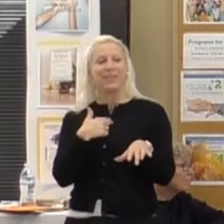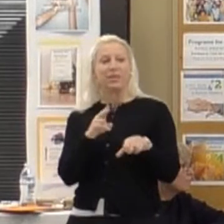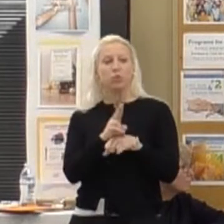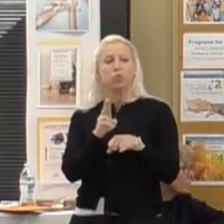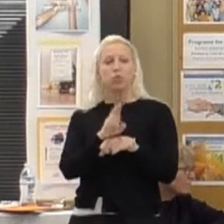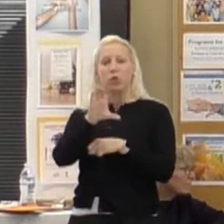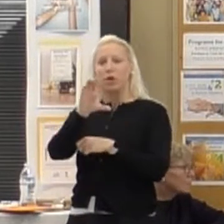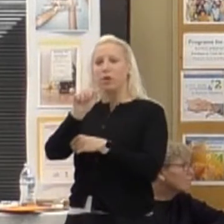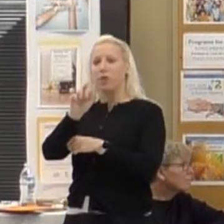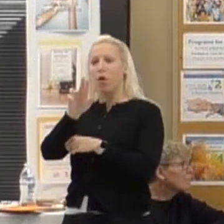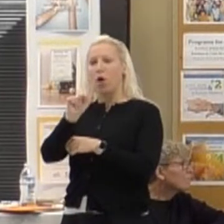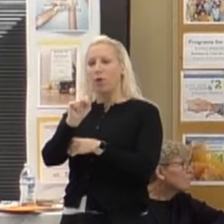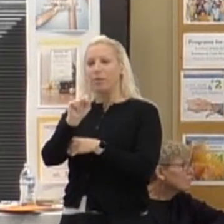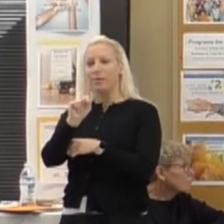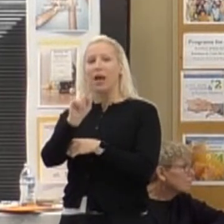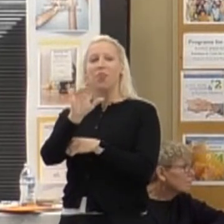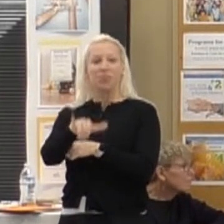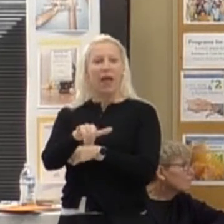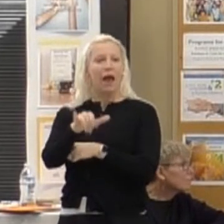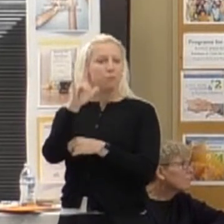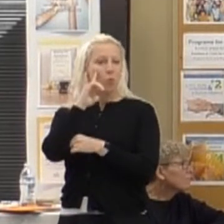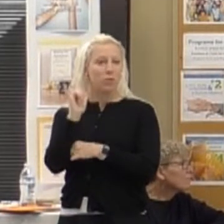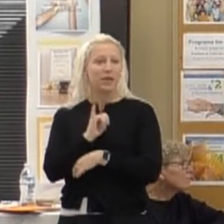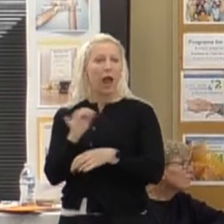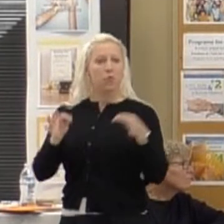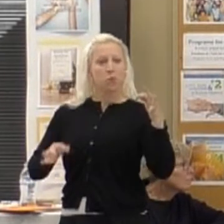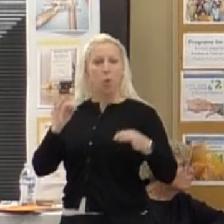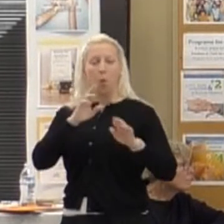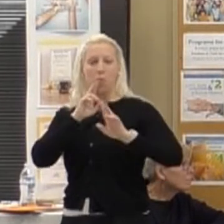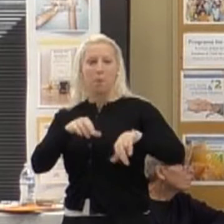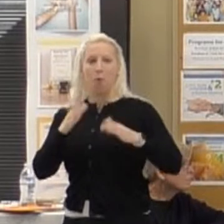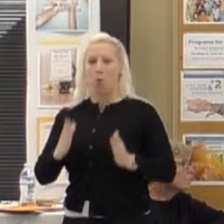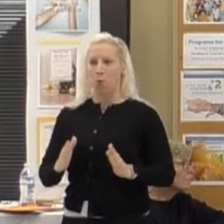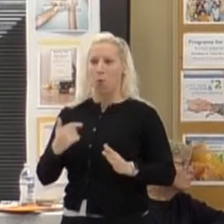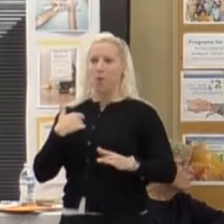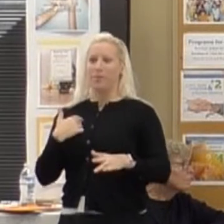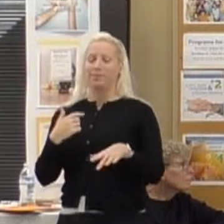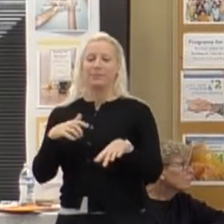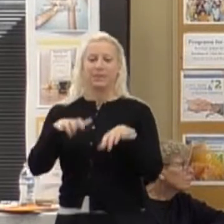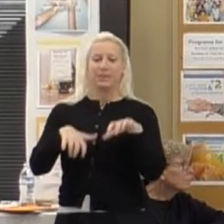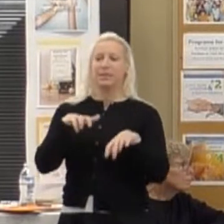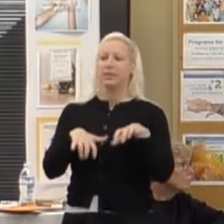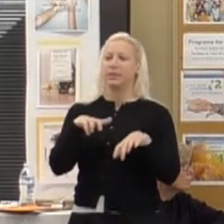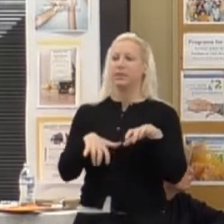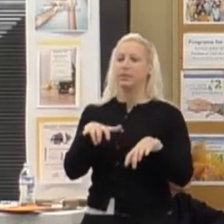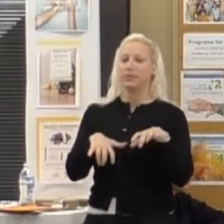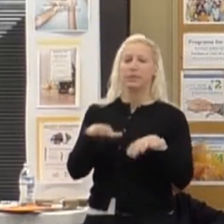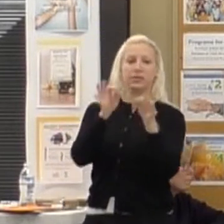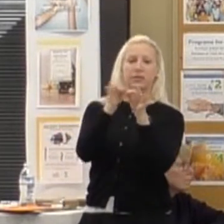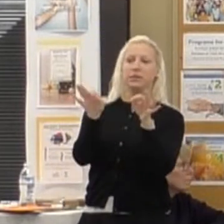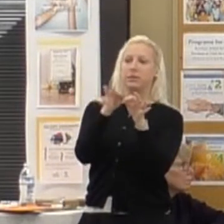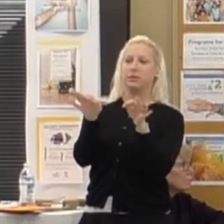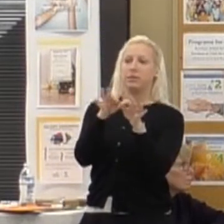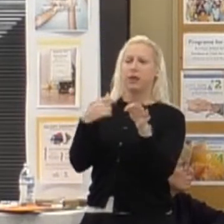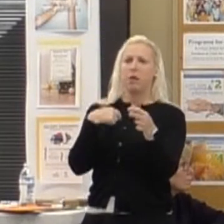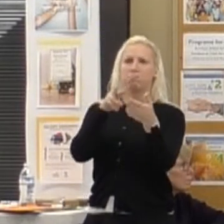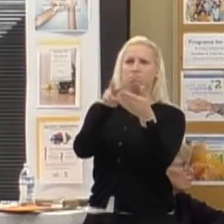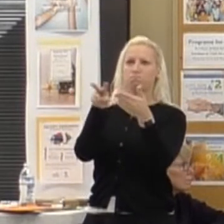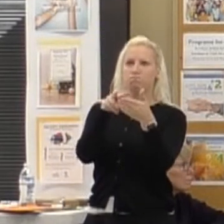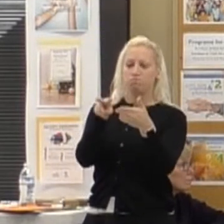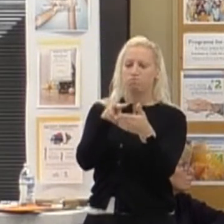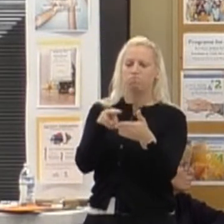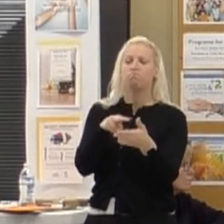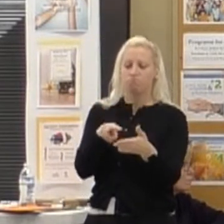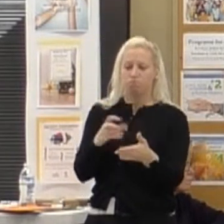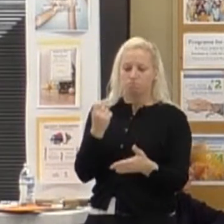prefer to have heart services rather than a sign language interpreter at my medical appointments. And just to give you an idea of what that looks like, it's kind of like a court